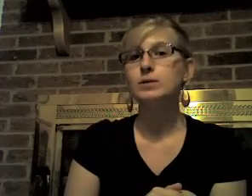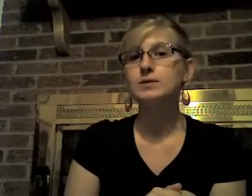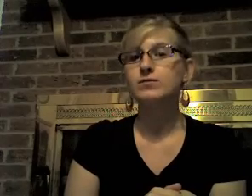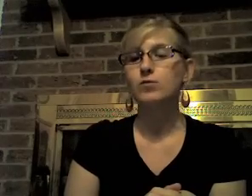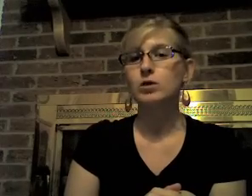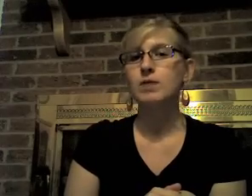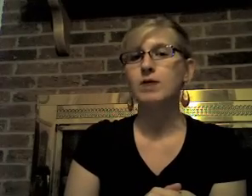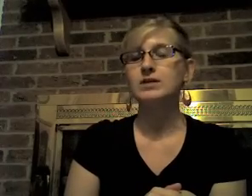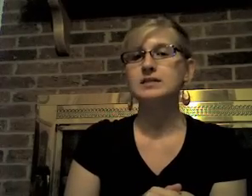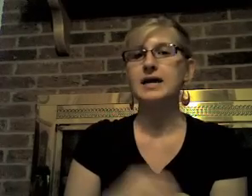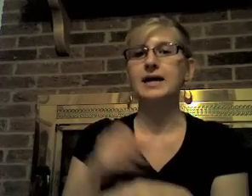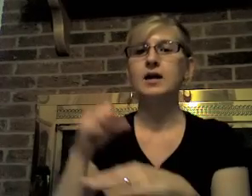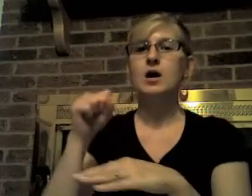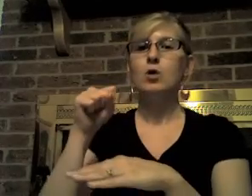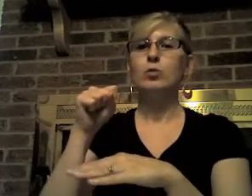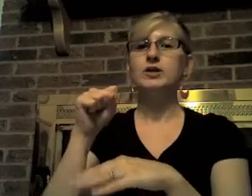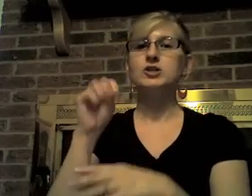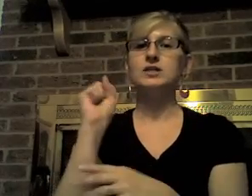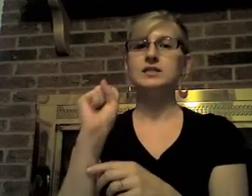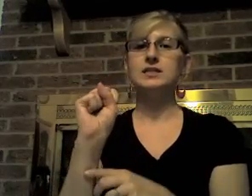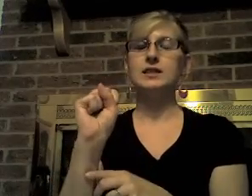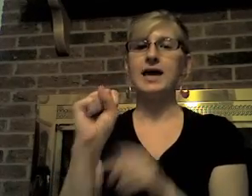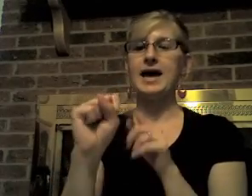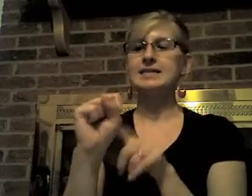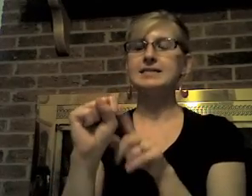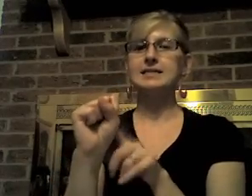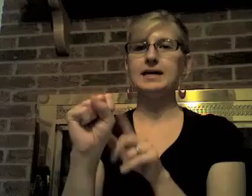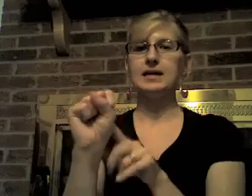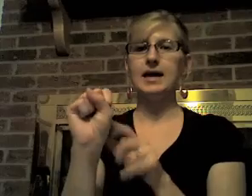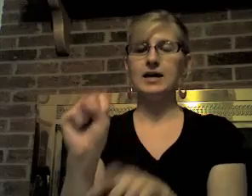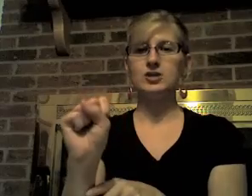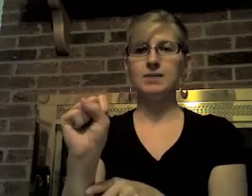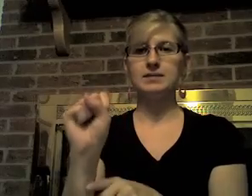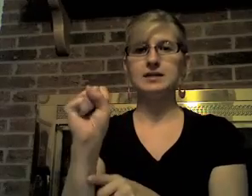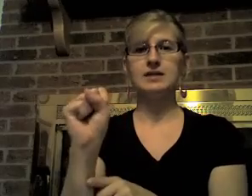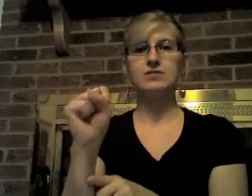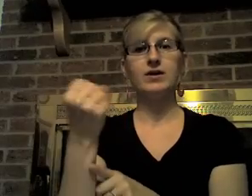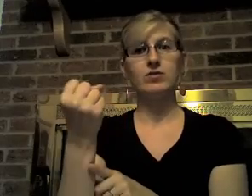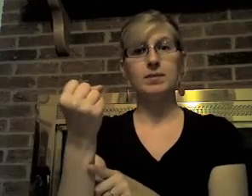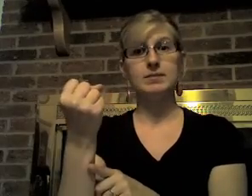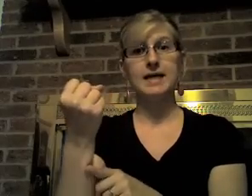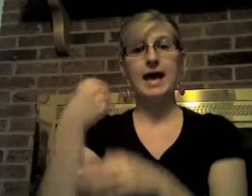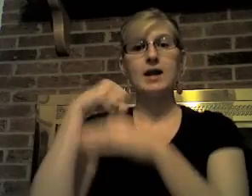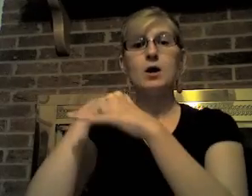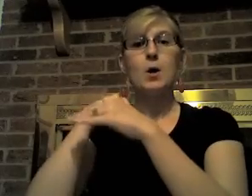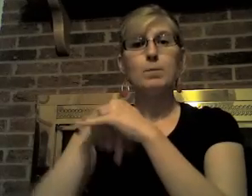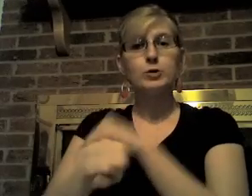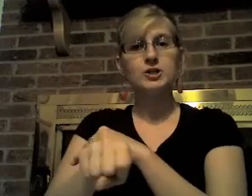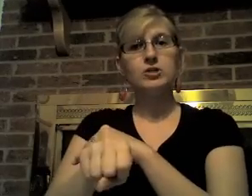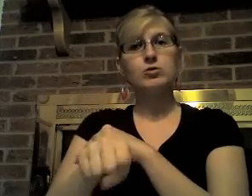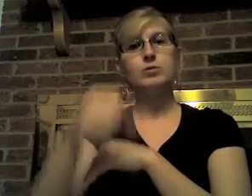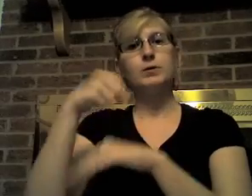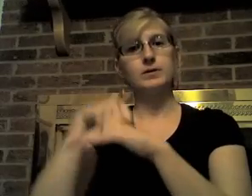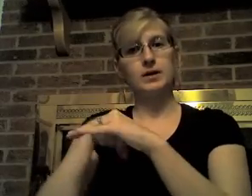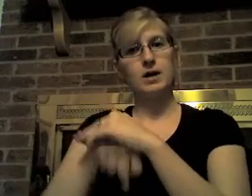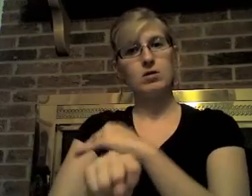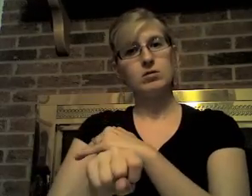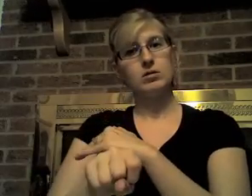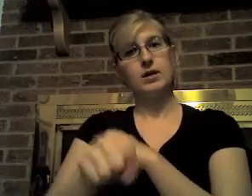descriptive form of this sign, which this is the S hand shape is the classifier of the baby's head pushing through the birth canal and